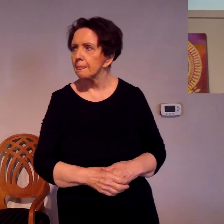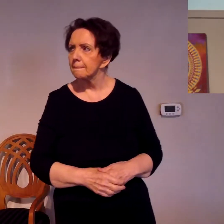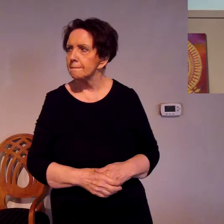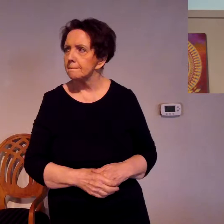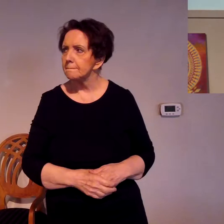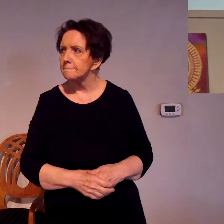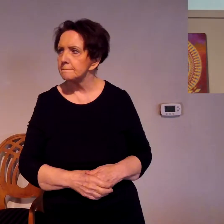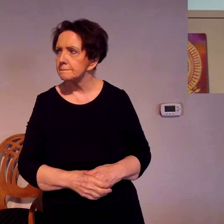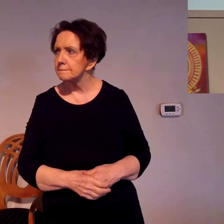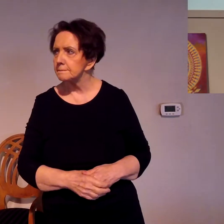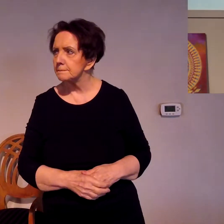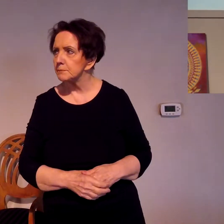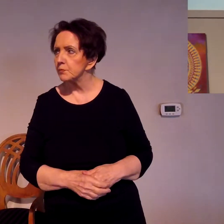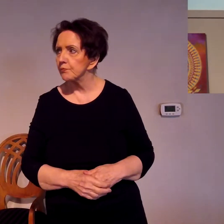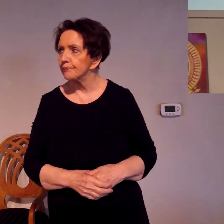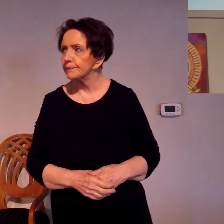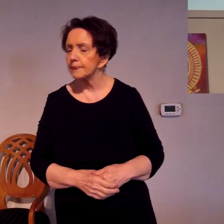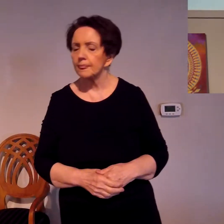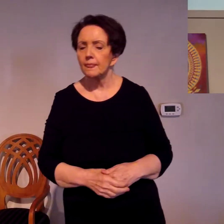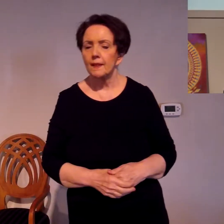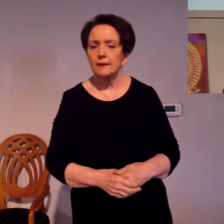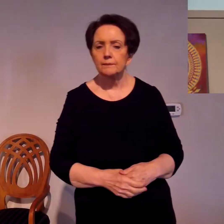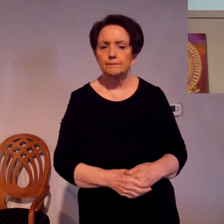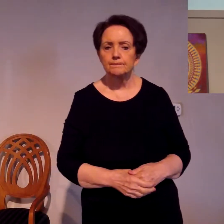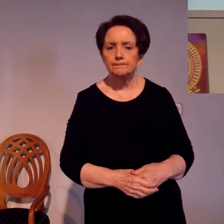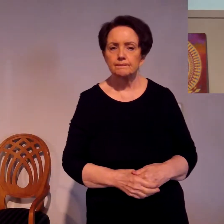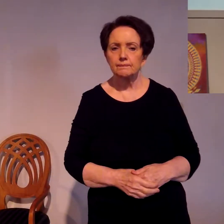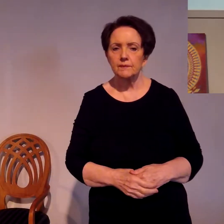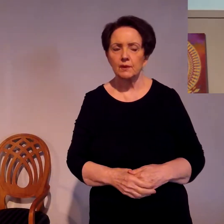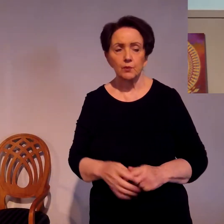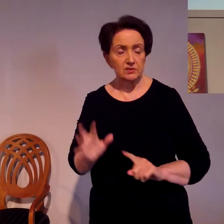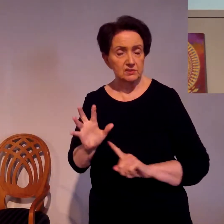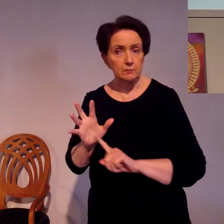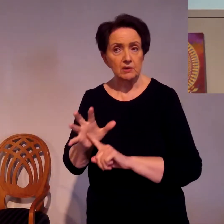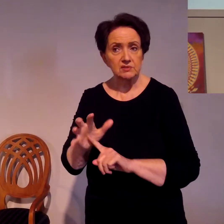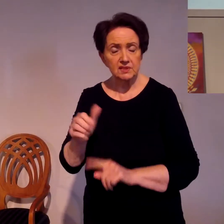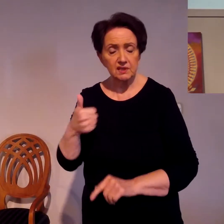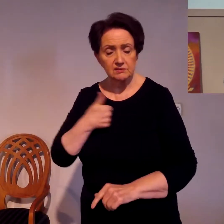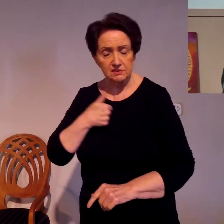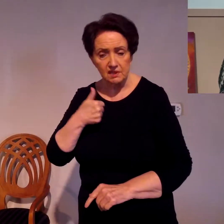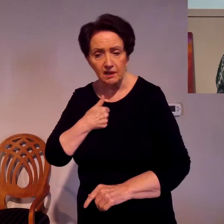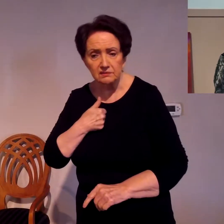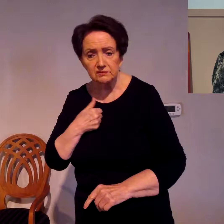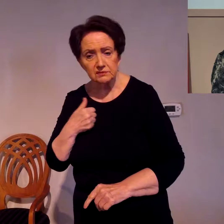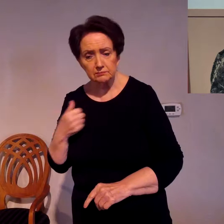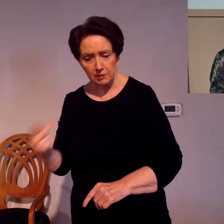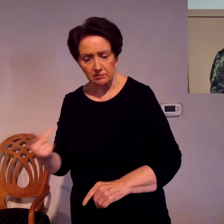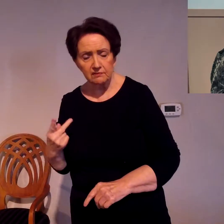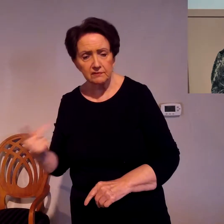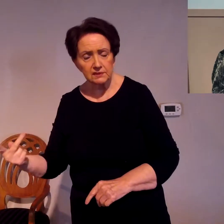now at the level, we're exposing ourselves, we're being quite vulnerable,